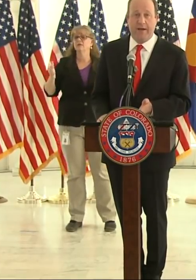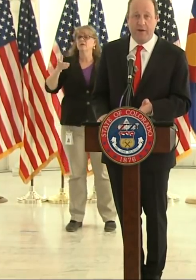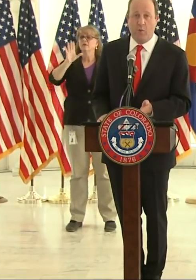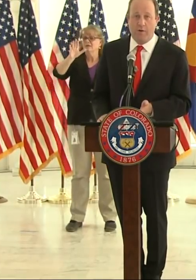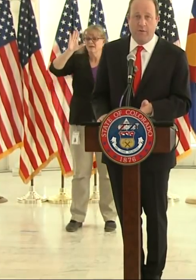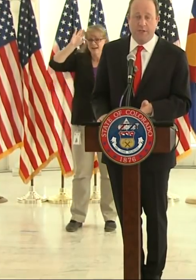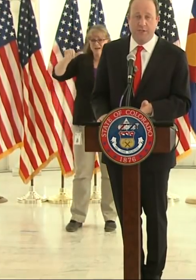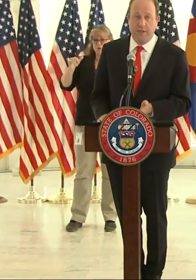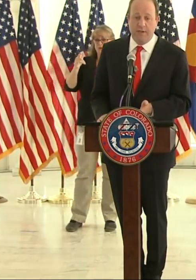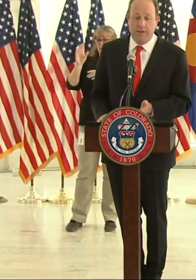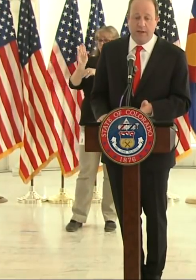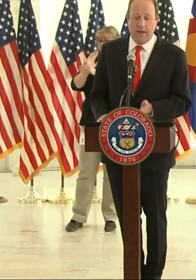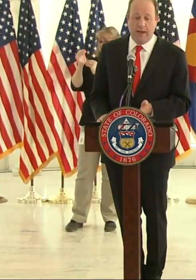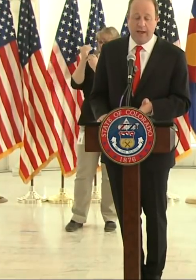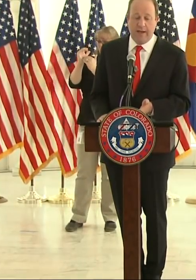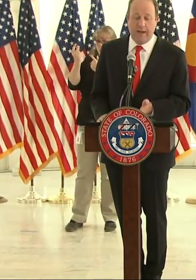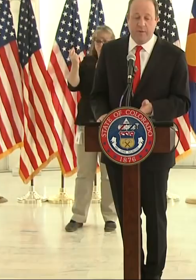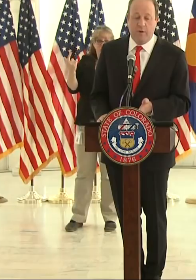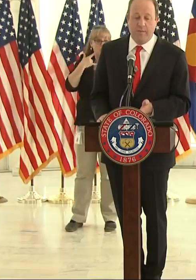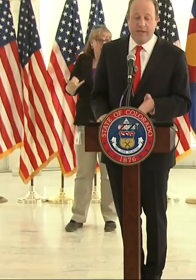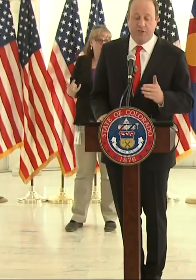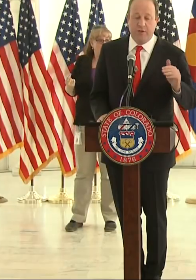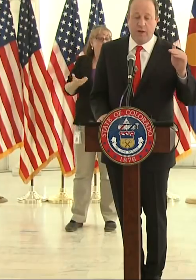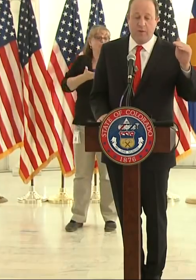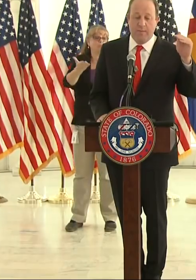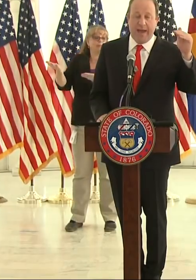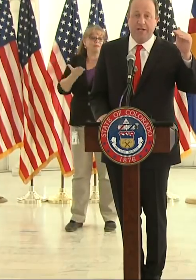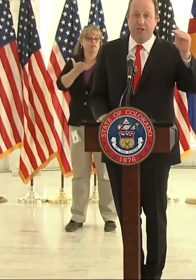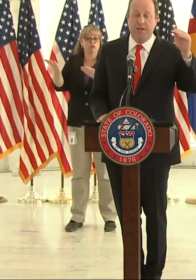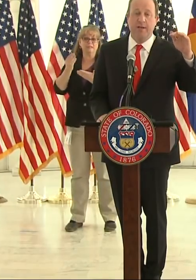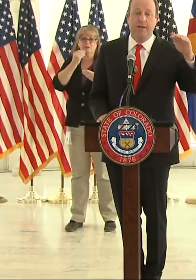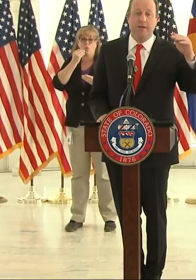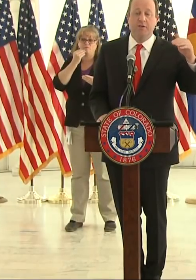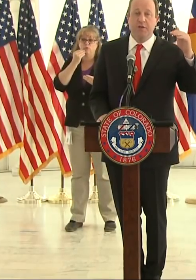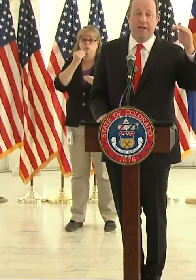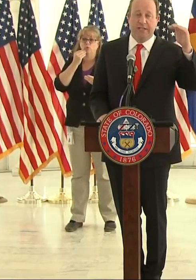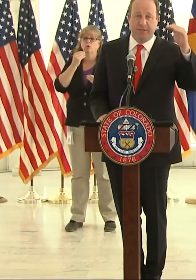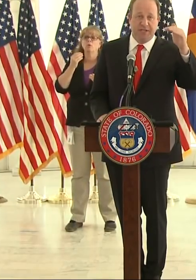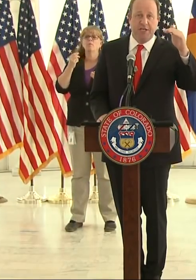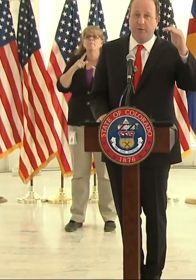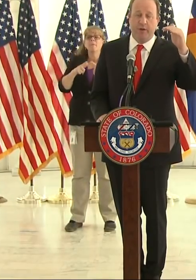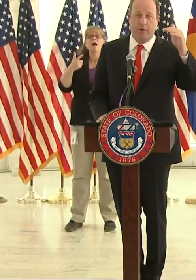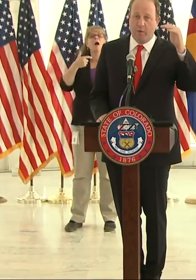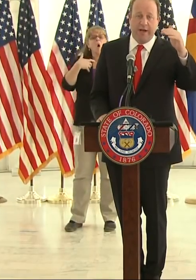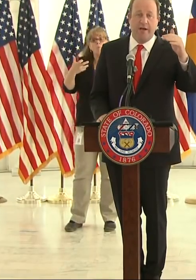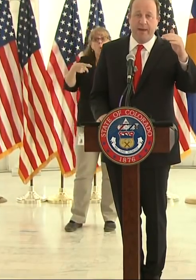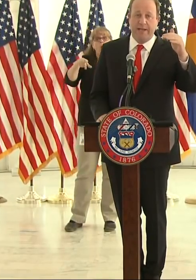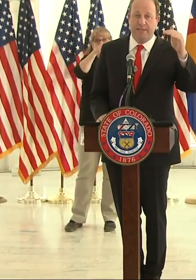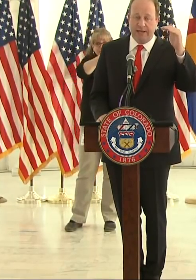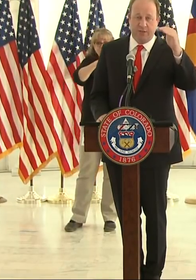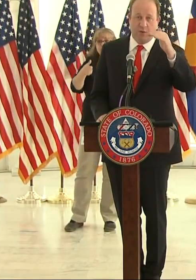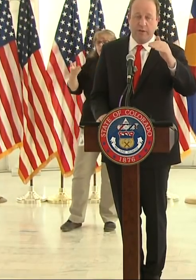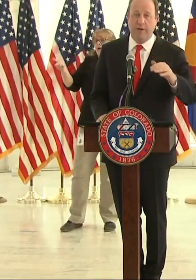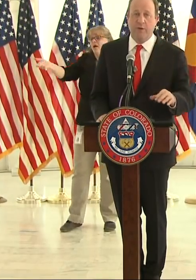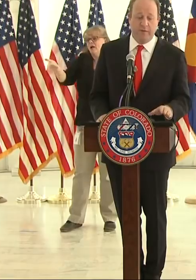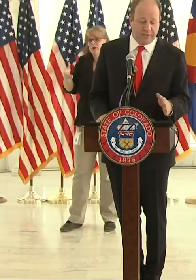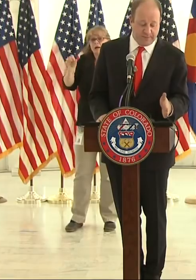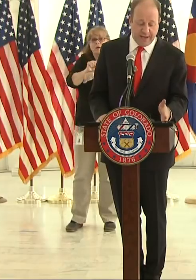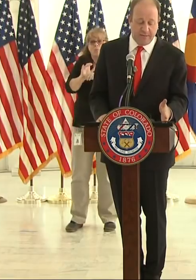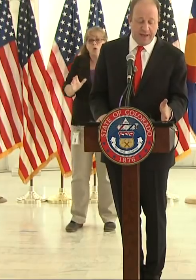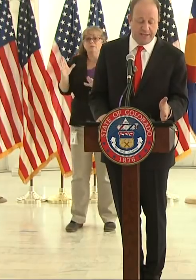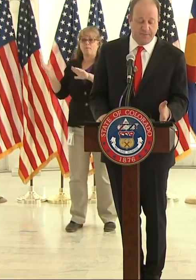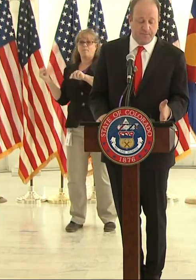hire back their workforce. And we want to make sure that while we're managing those who need hospitalization, we don't want to run out of beds. That's where, you know,